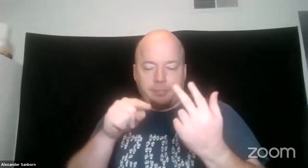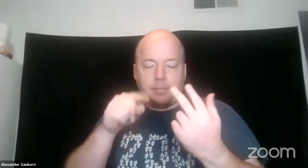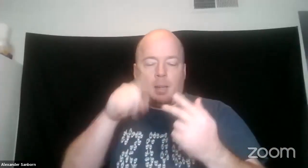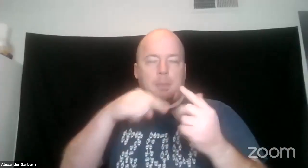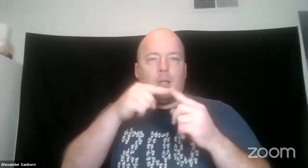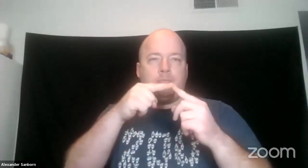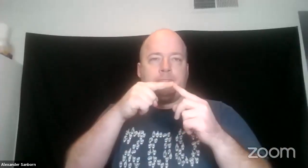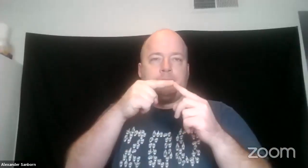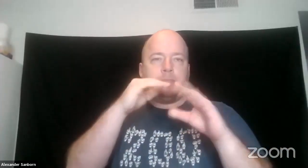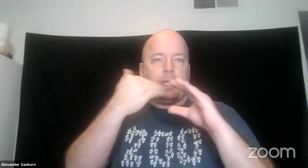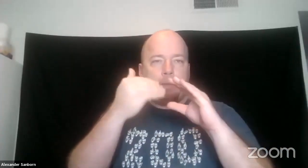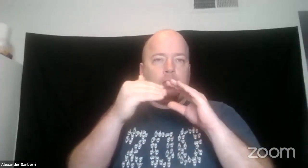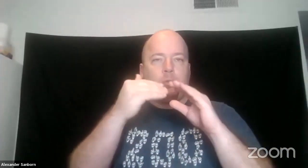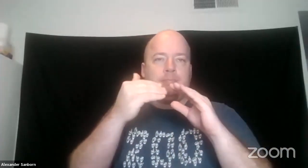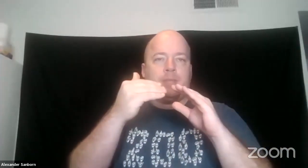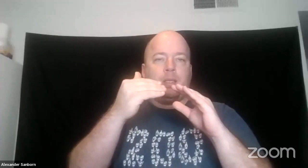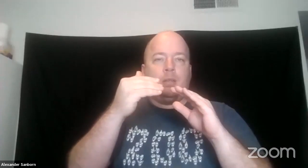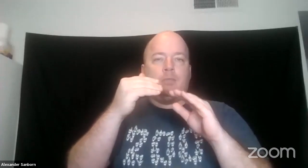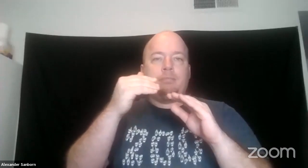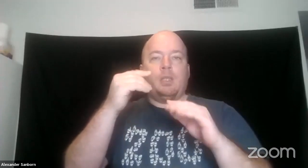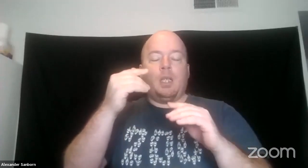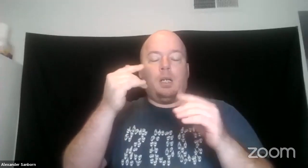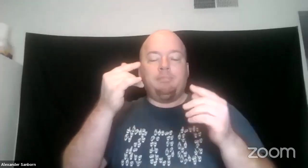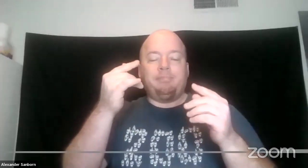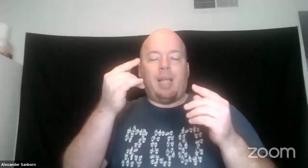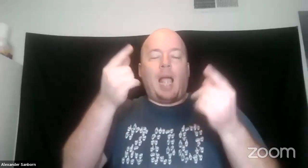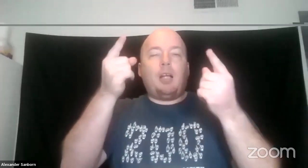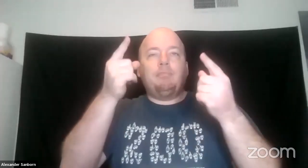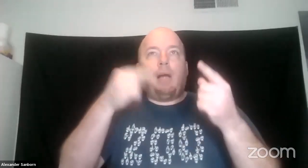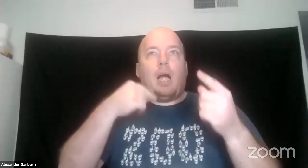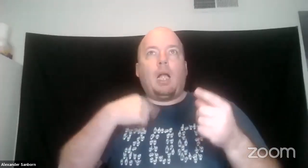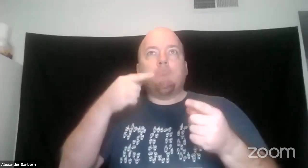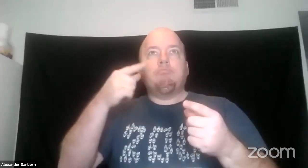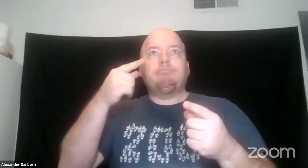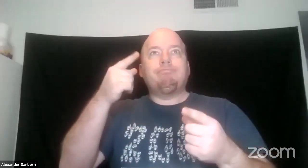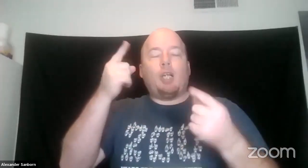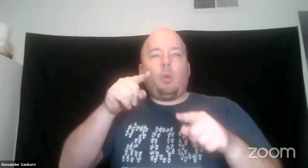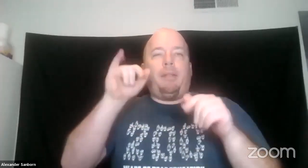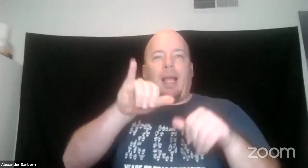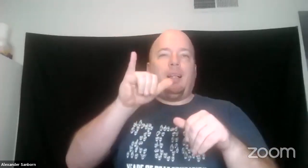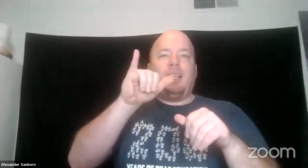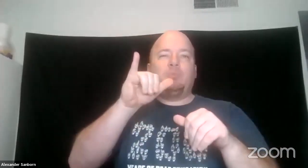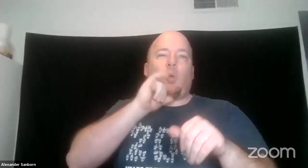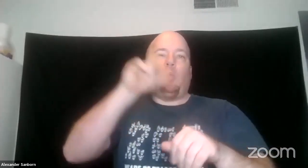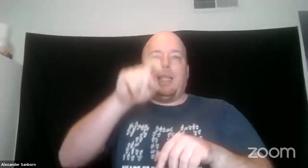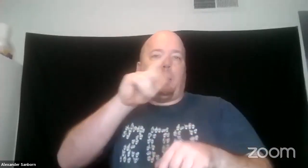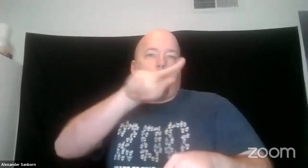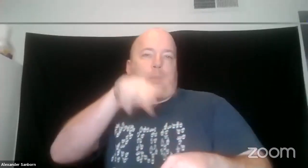appreciate the comment in terms of the emails for each of our board members